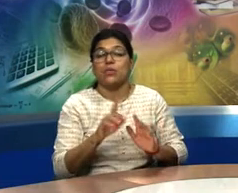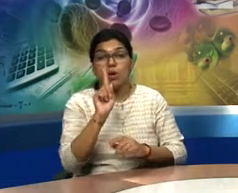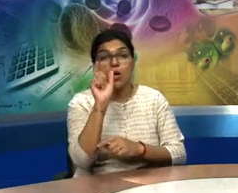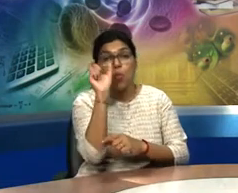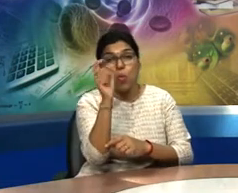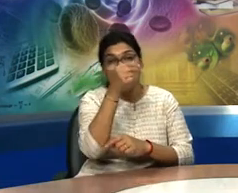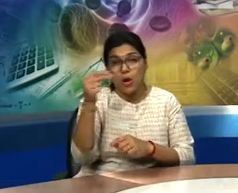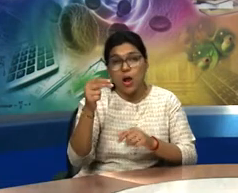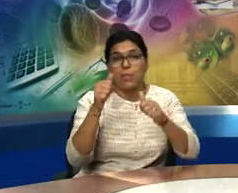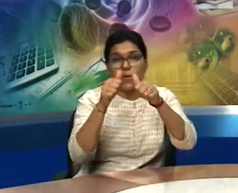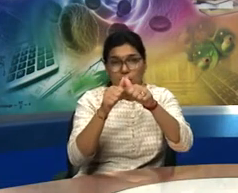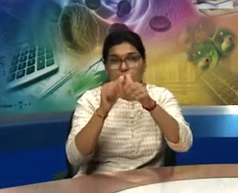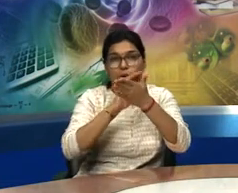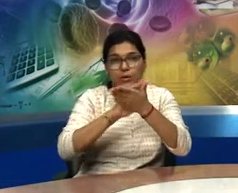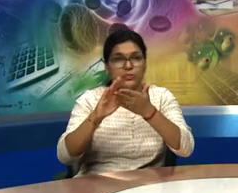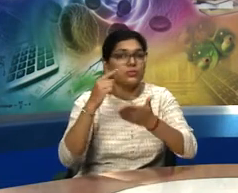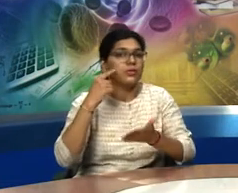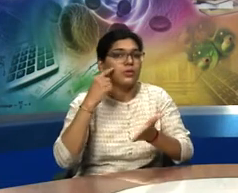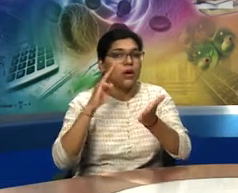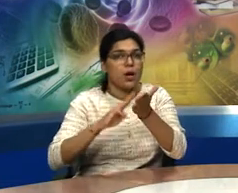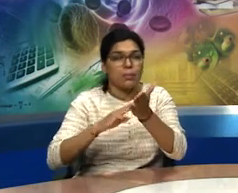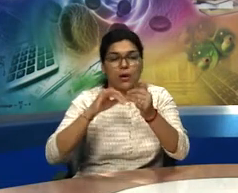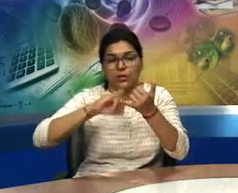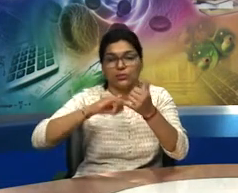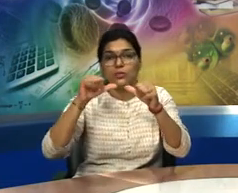know that it was the pure ahimsa.